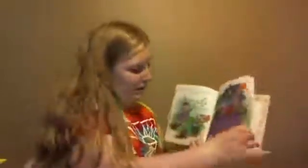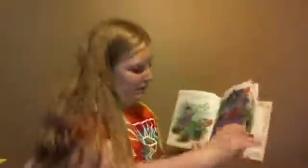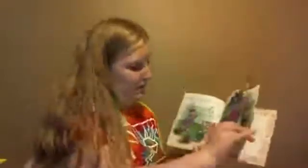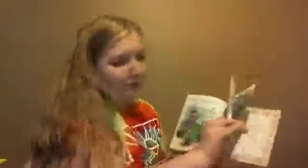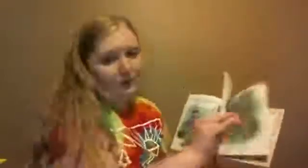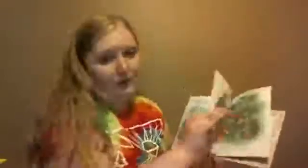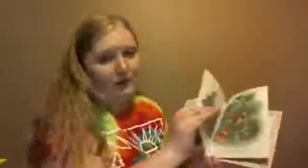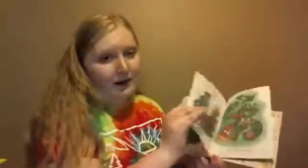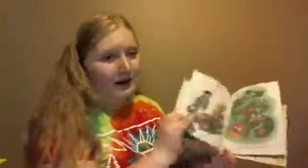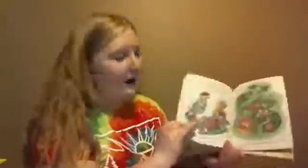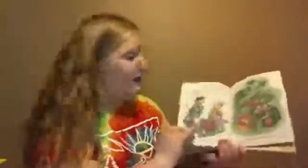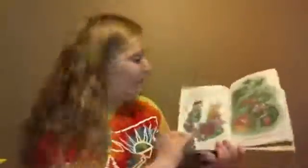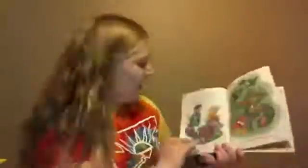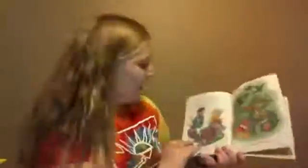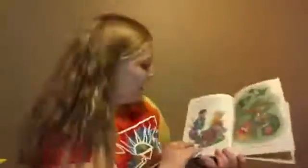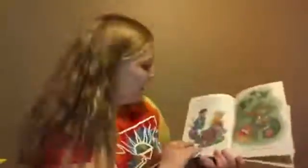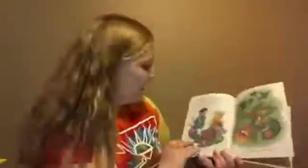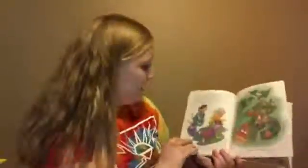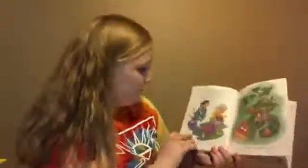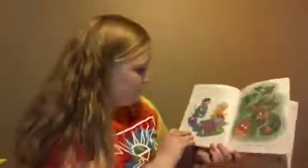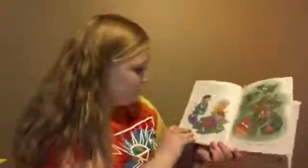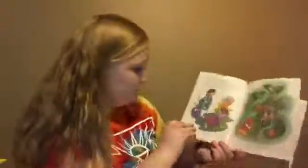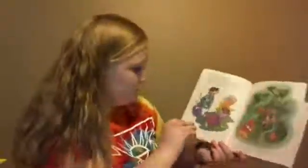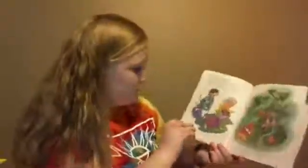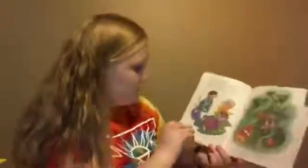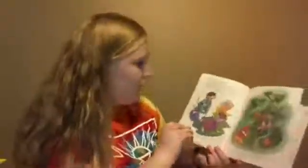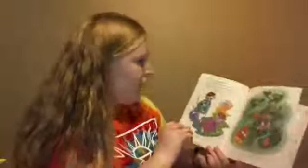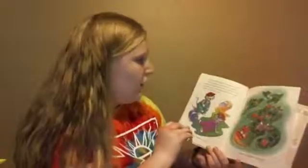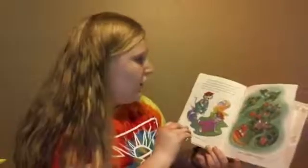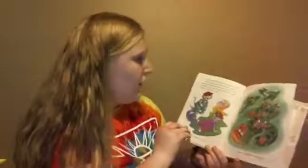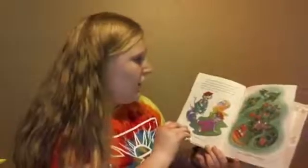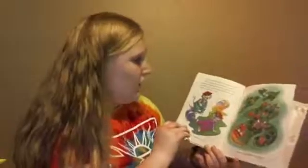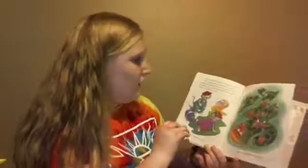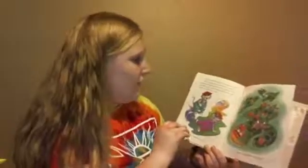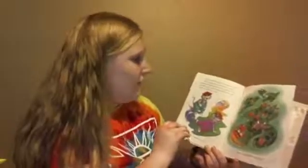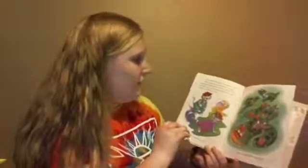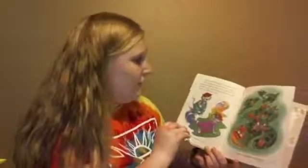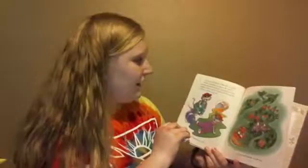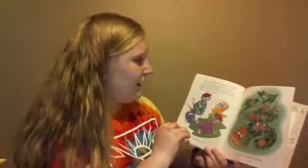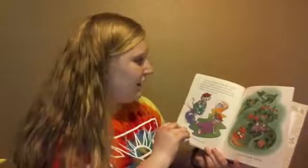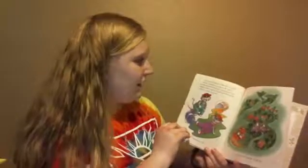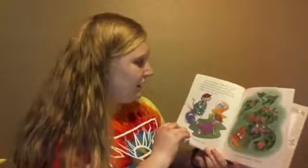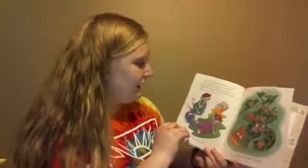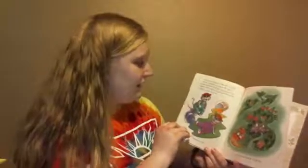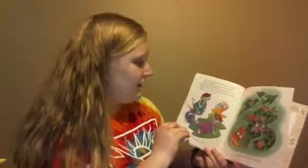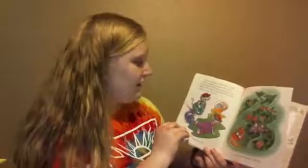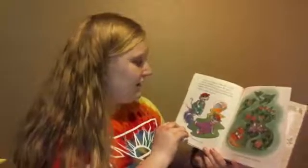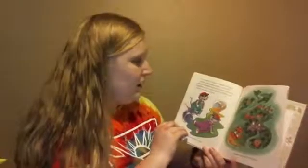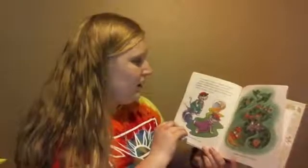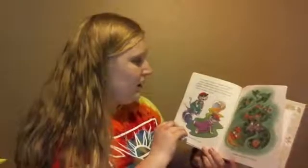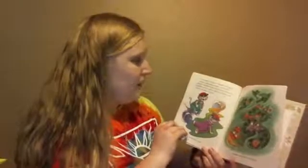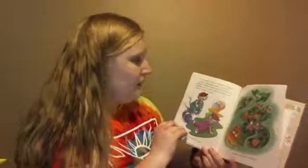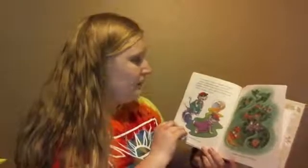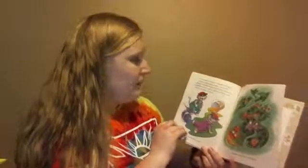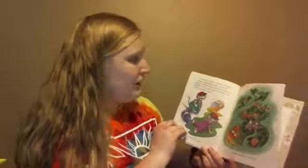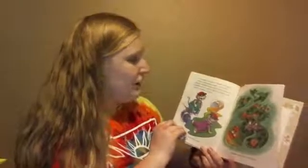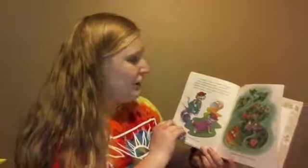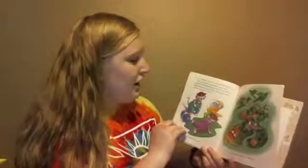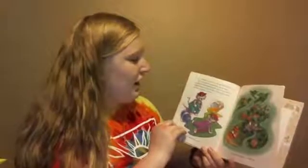Still no green. And then, oh, wonderful kittens. Oh, brush. Oh,